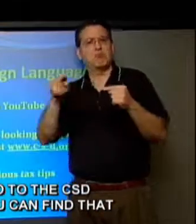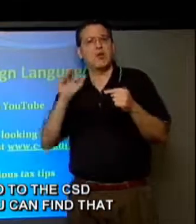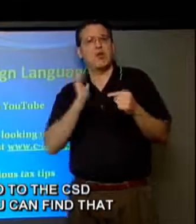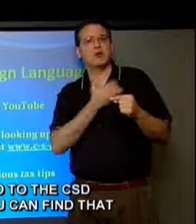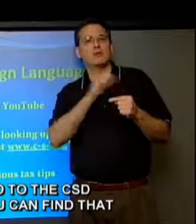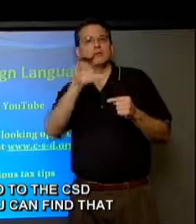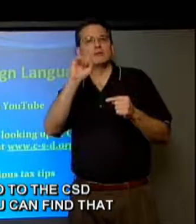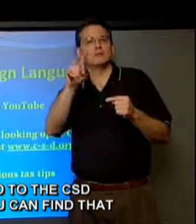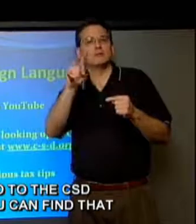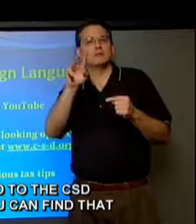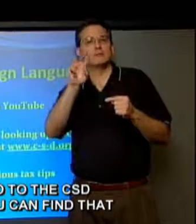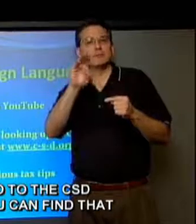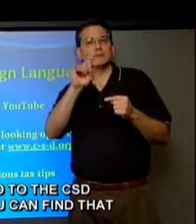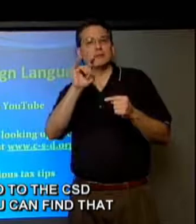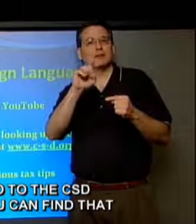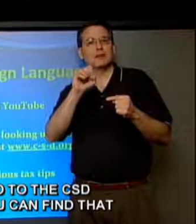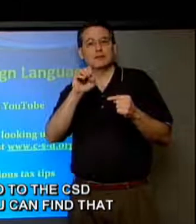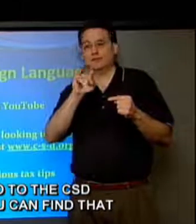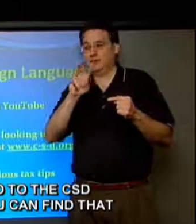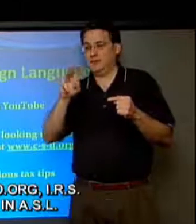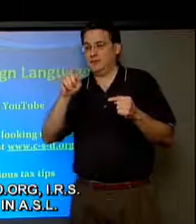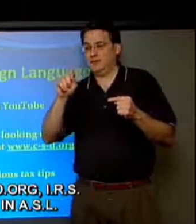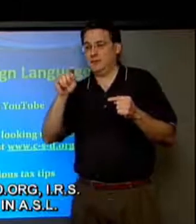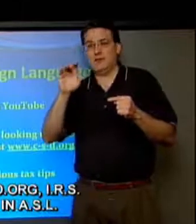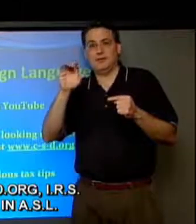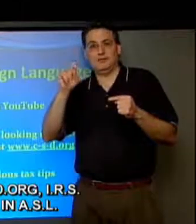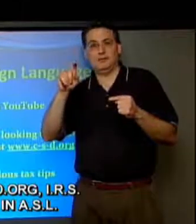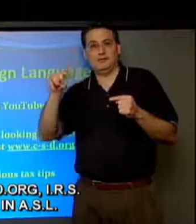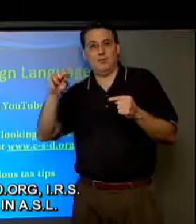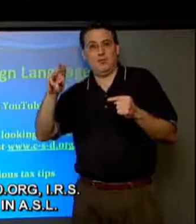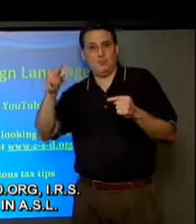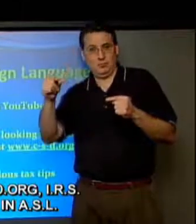CSD website, we have links there too at www.c-s-d.org.